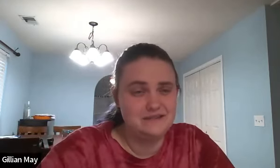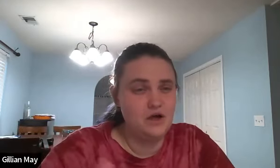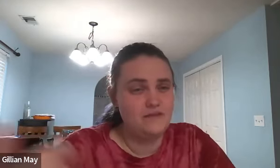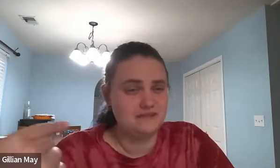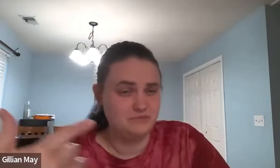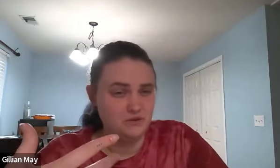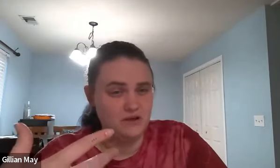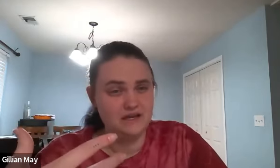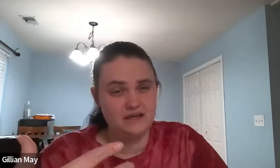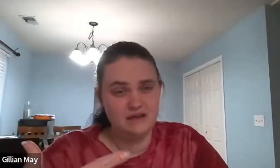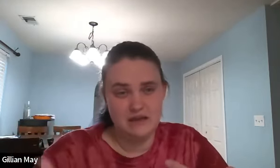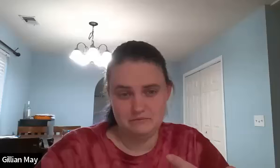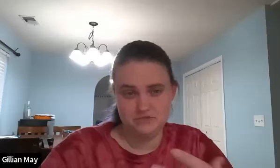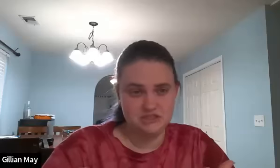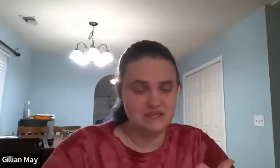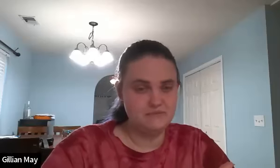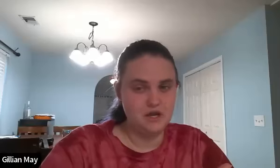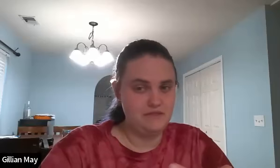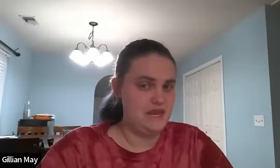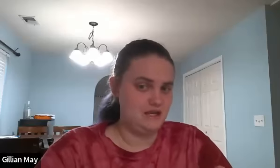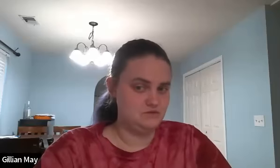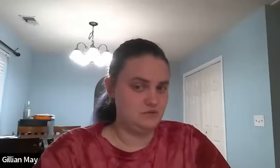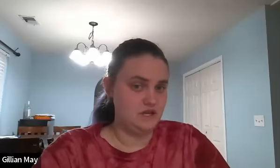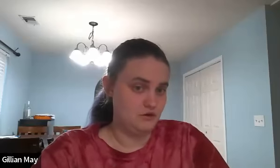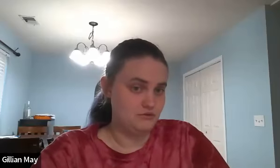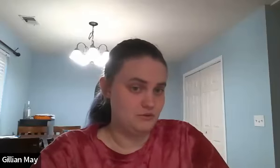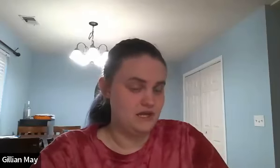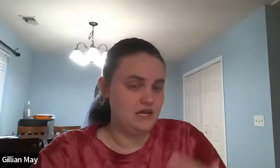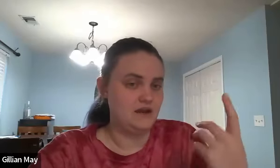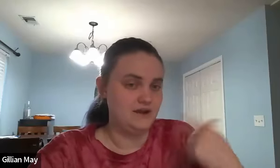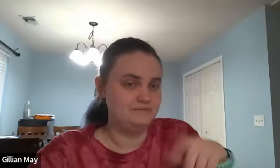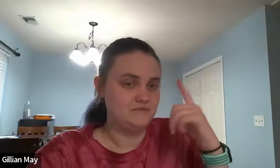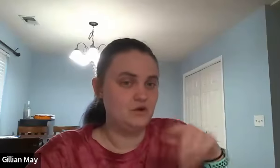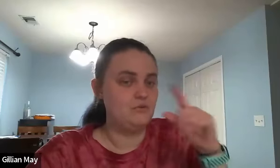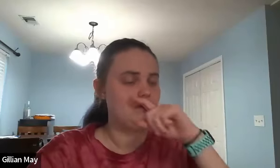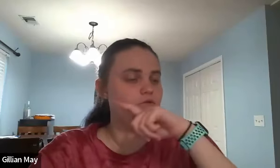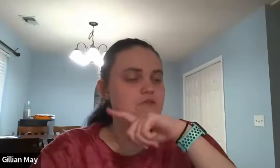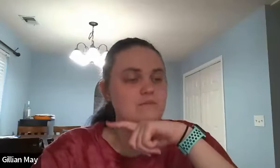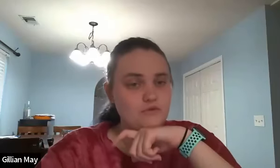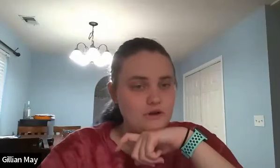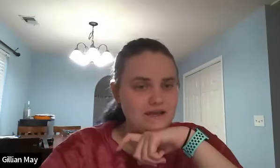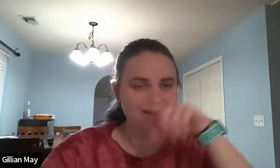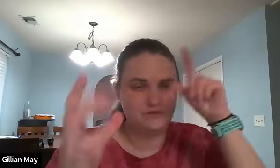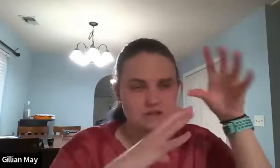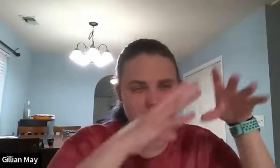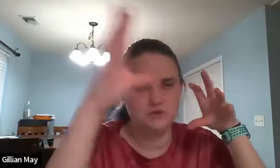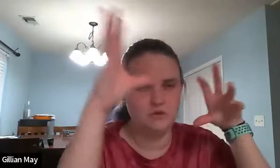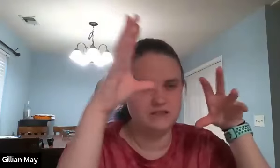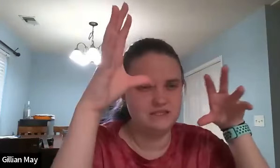lot, this is a big one, just let me know, and then next week we can go through it and go over them beforehand, like the ones that you want to see that